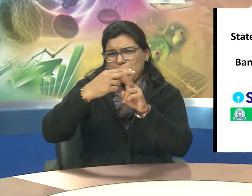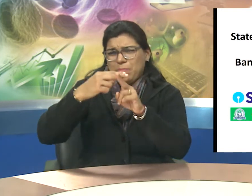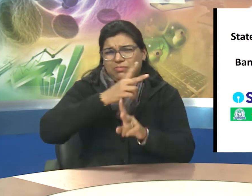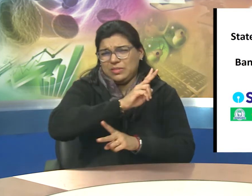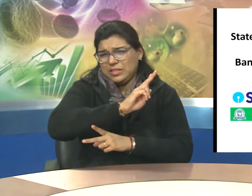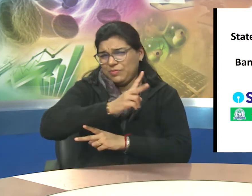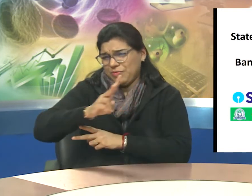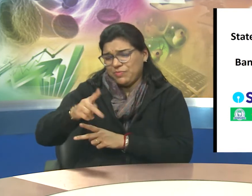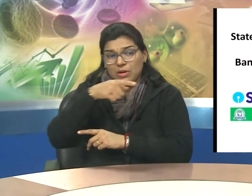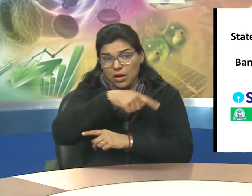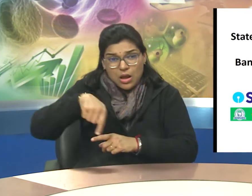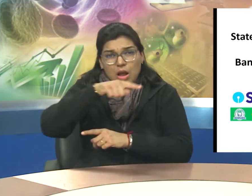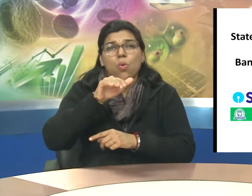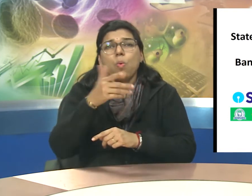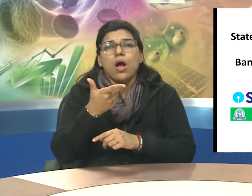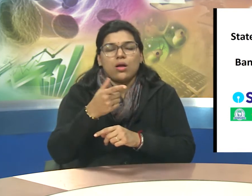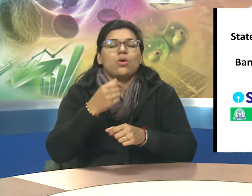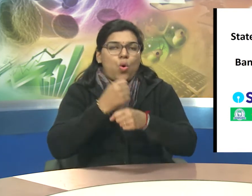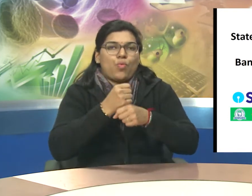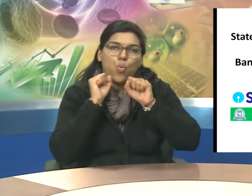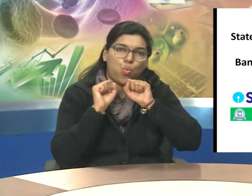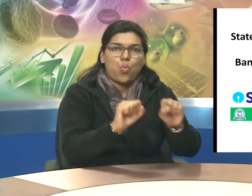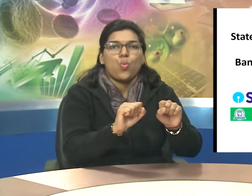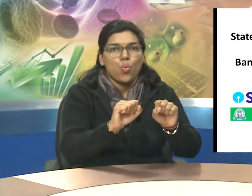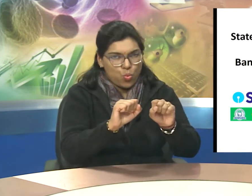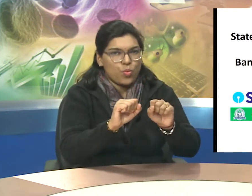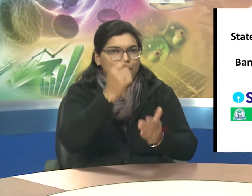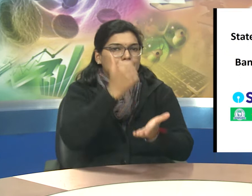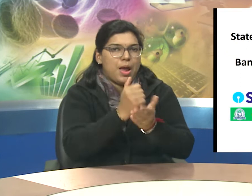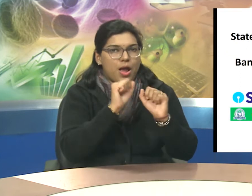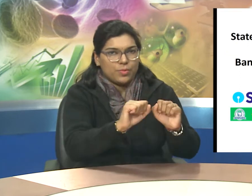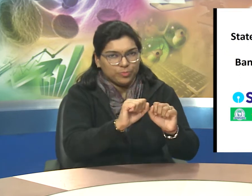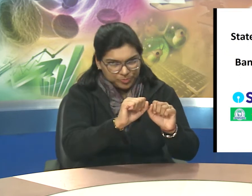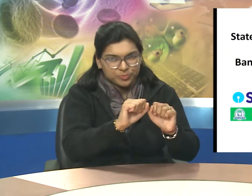the Canara Bank, Bank of India, and Oriental Bank of Commerce. There are so many banks.